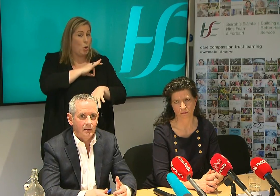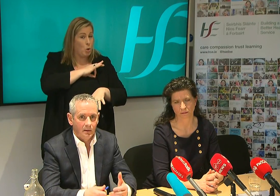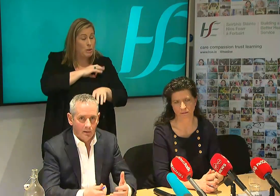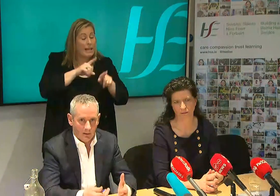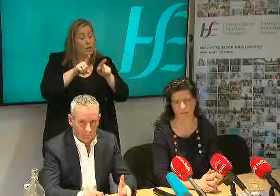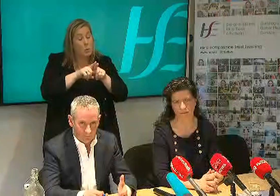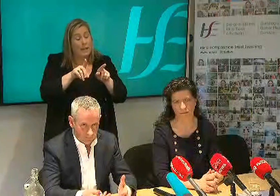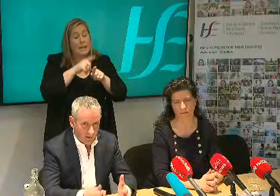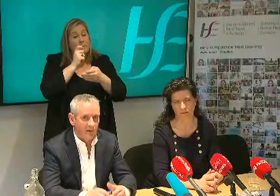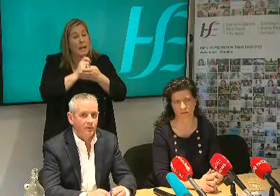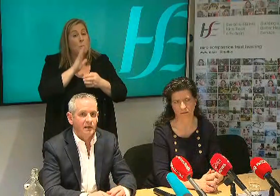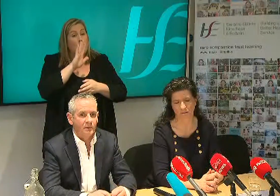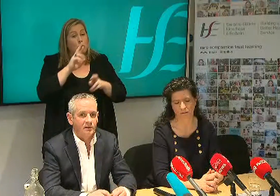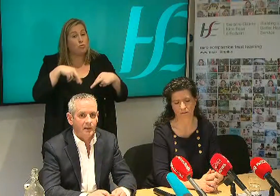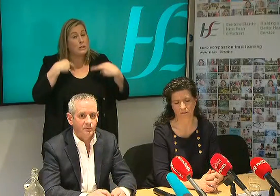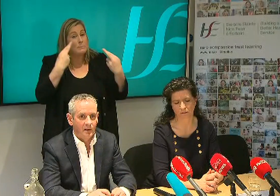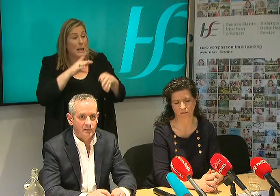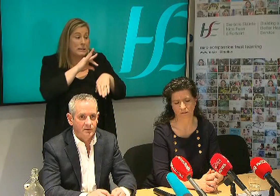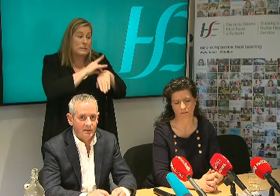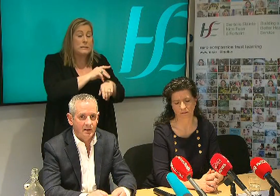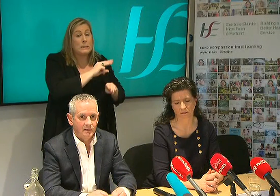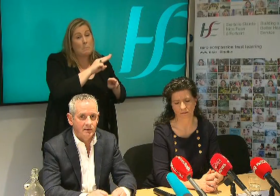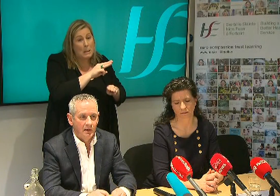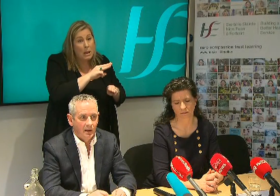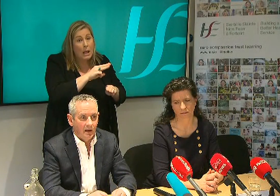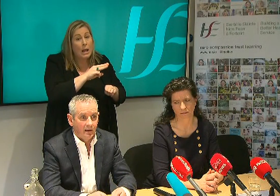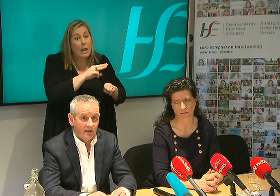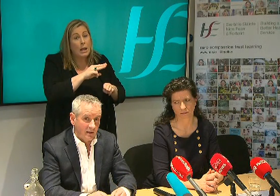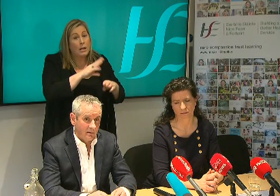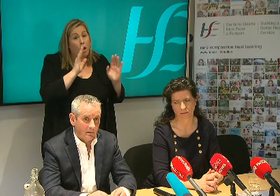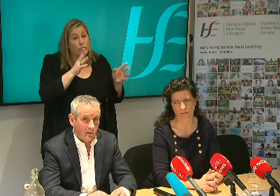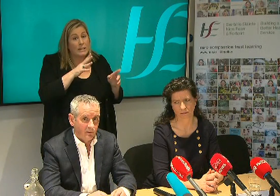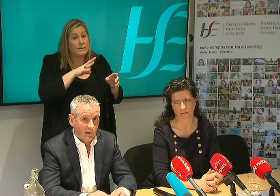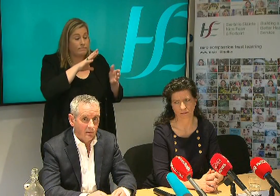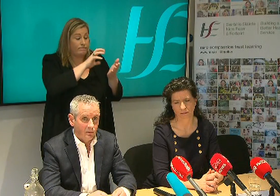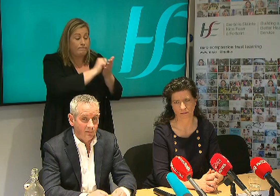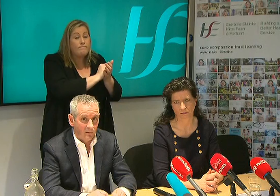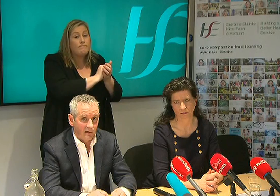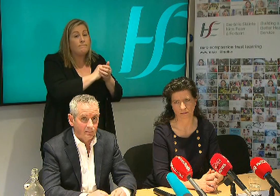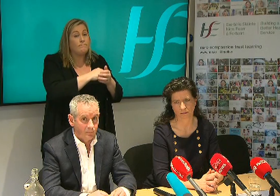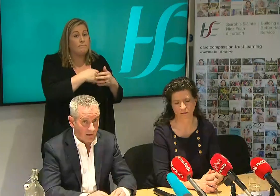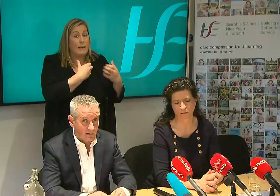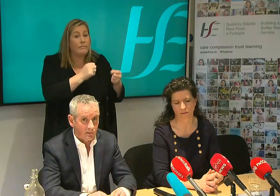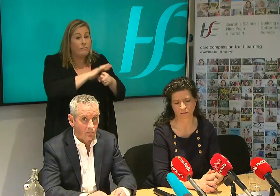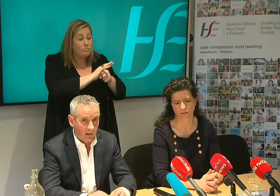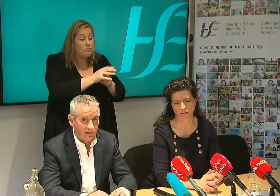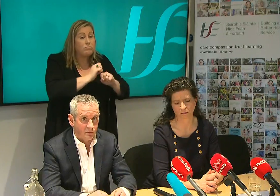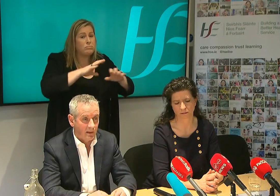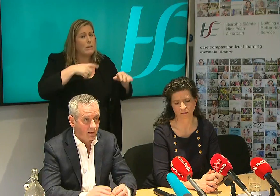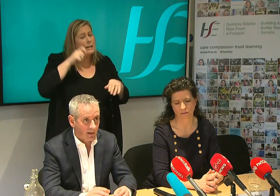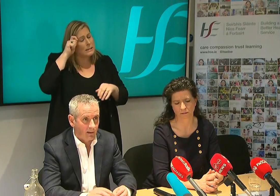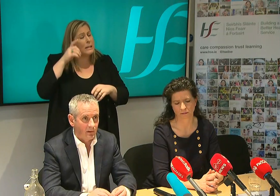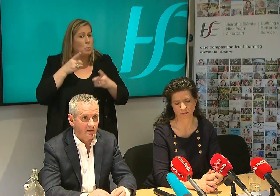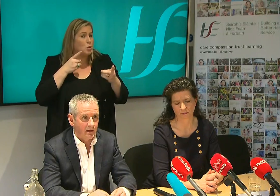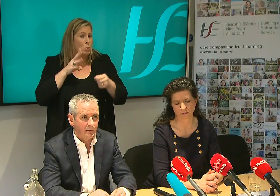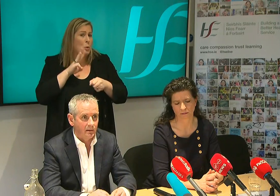the people that we're dealing with in terms of positive test cases. And I think overall we found that balance well this week.